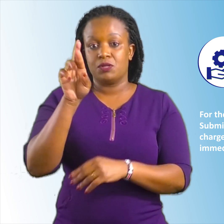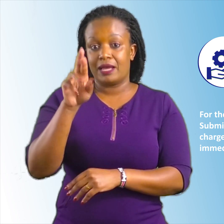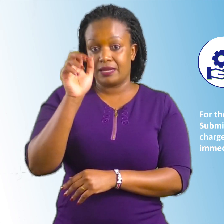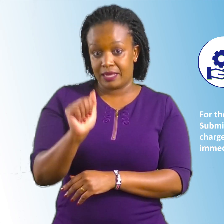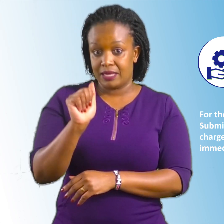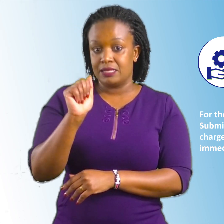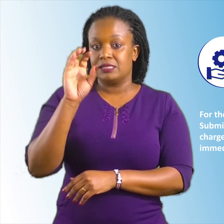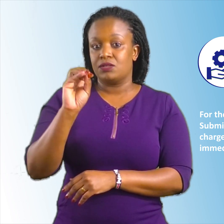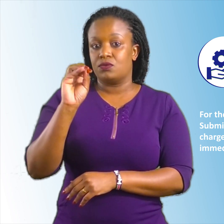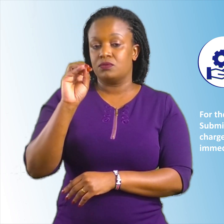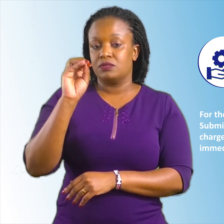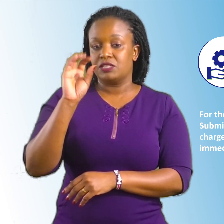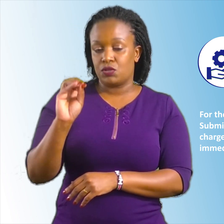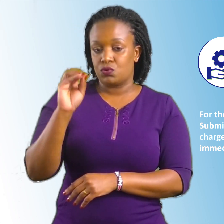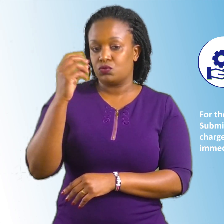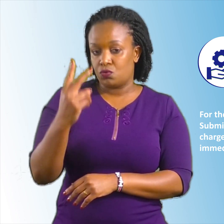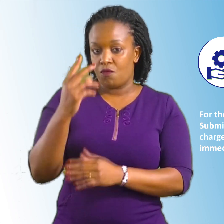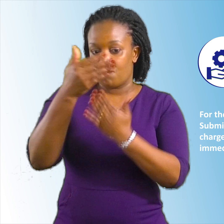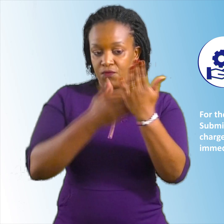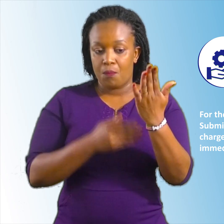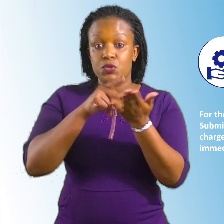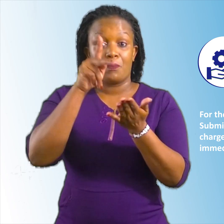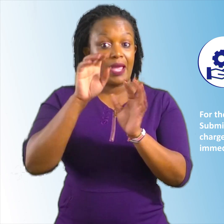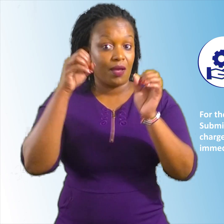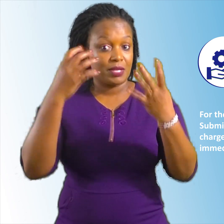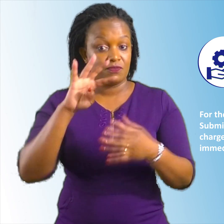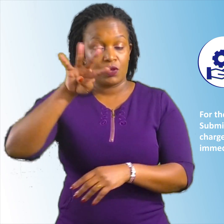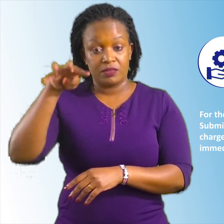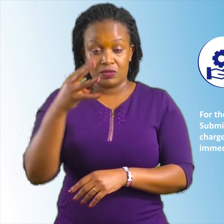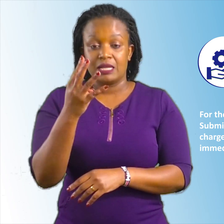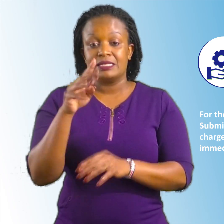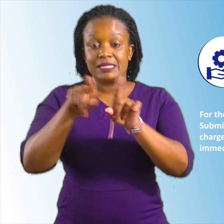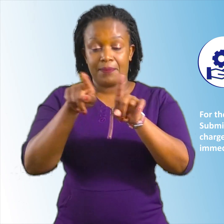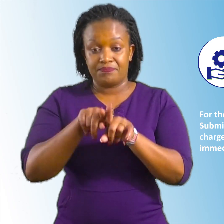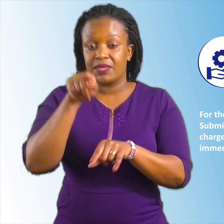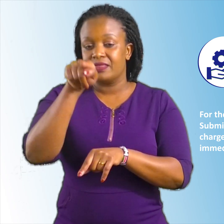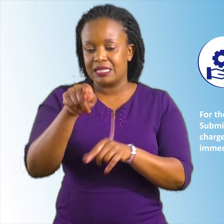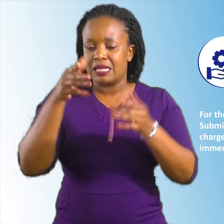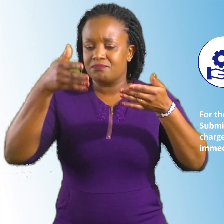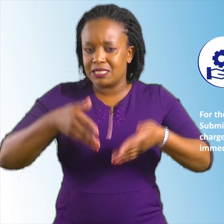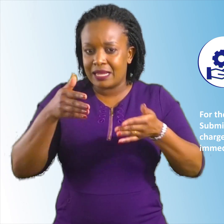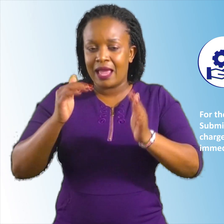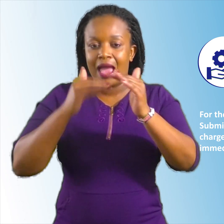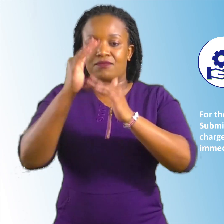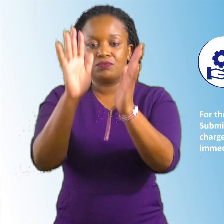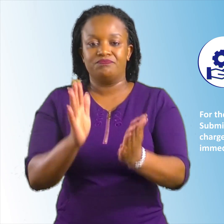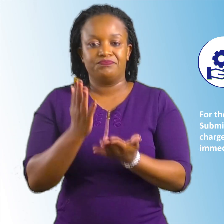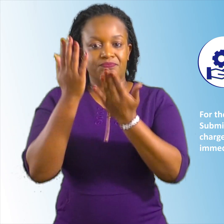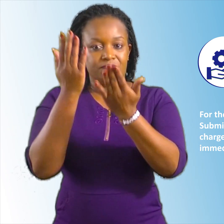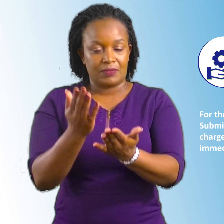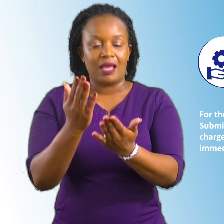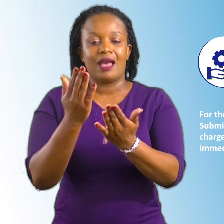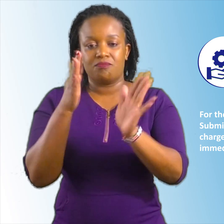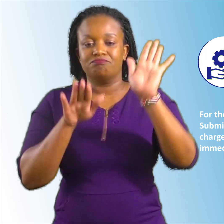WRA 002 form. The charge is $4,000 and the deliverable is immediate upon submission of a